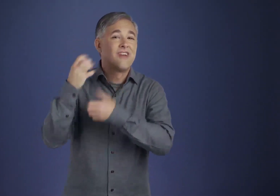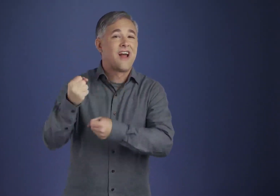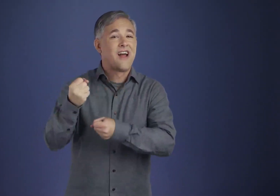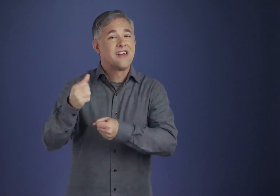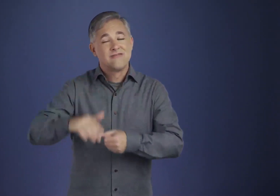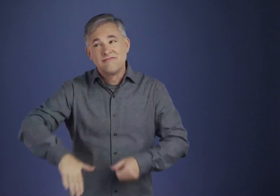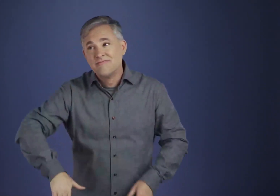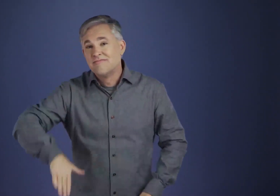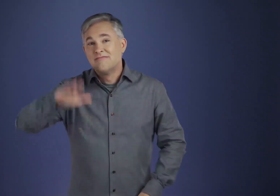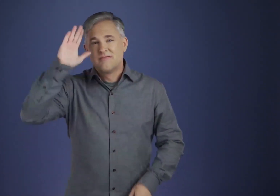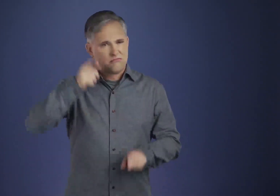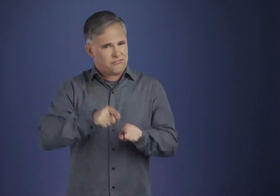too."